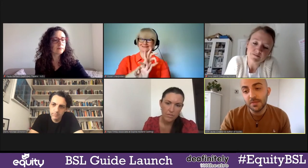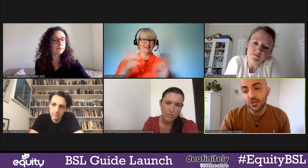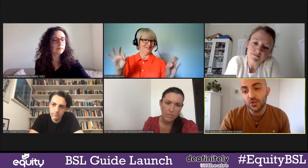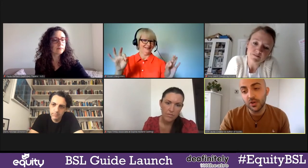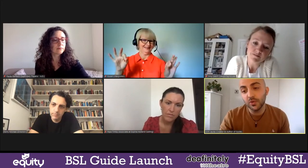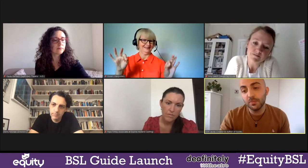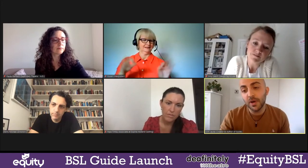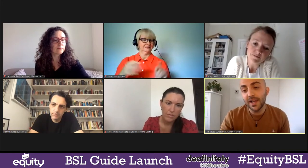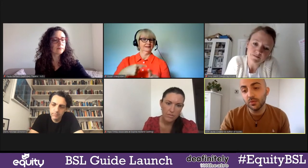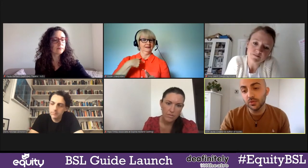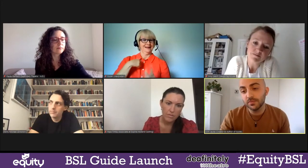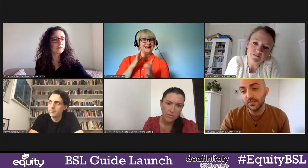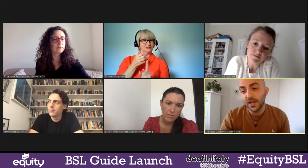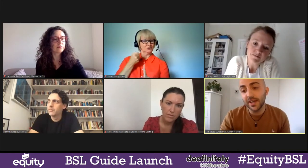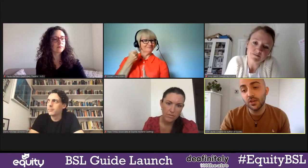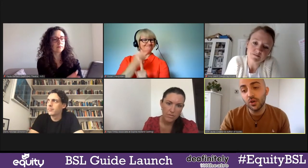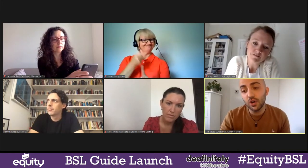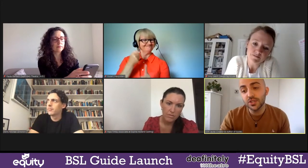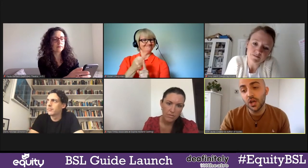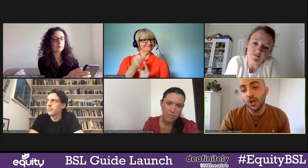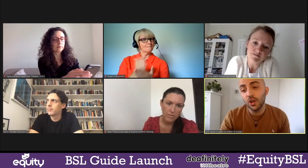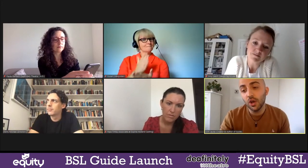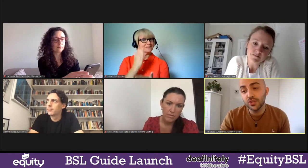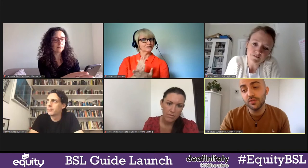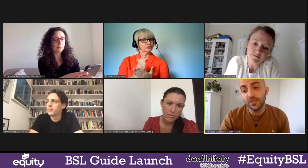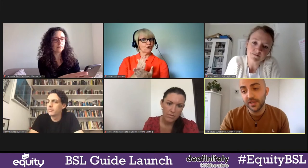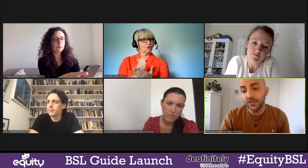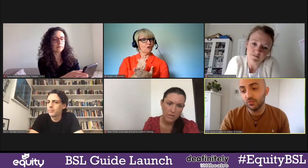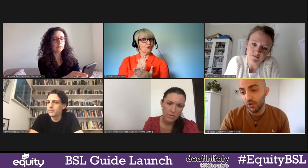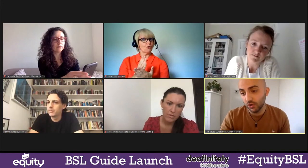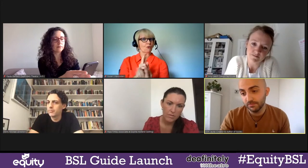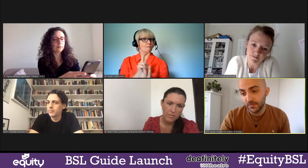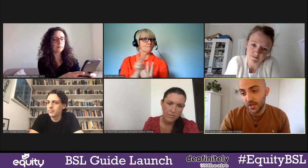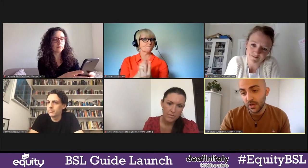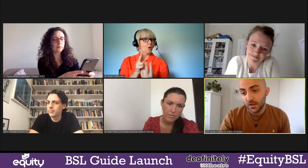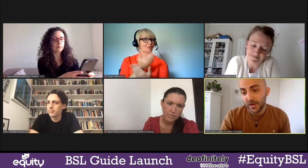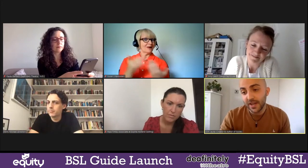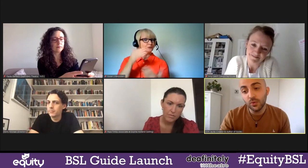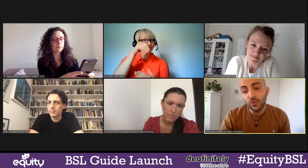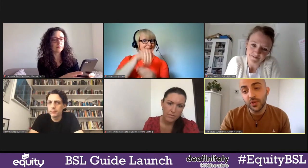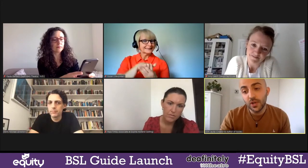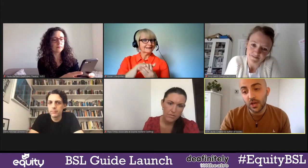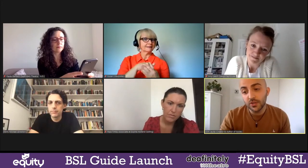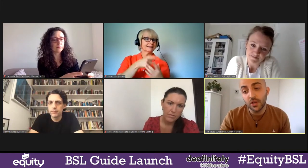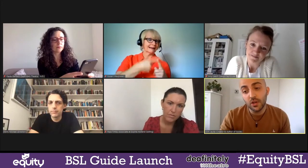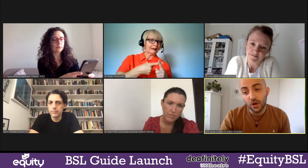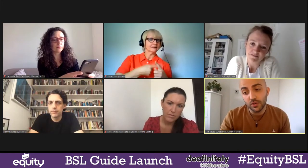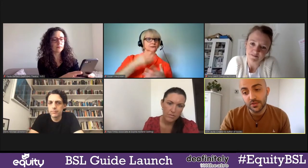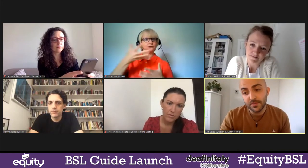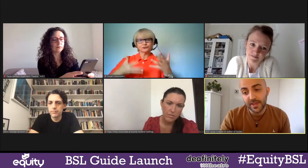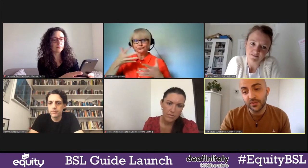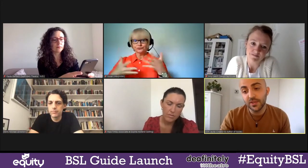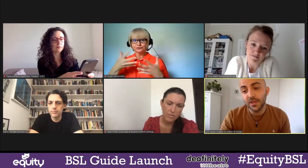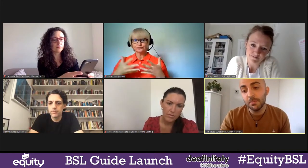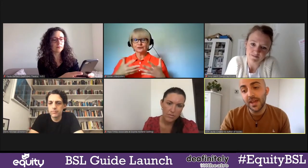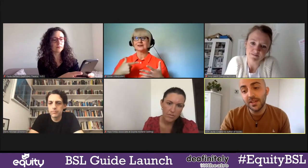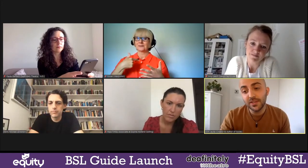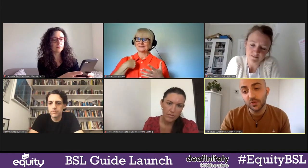sure it was bilingual, and I got a lot of things wrong. But I also learned a lot thanks to the amazing